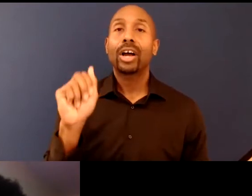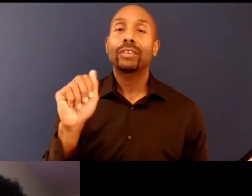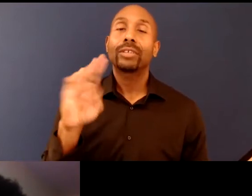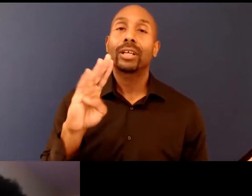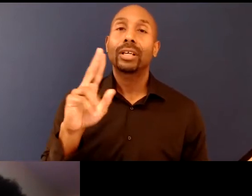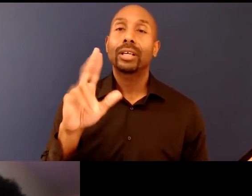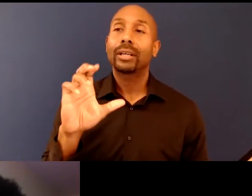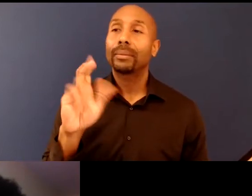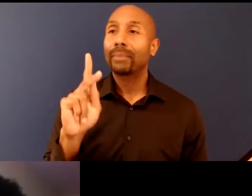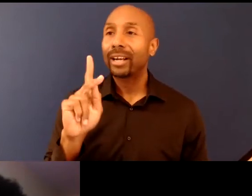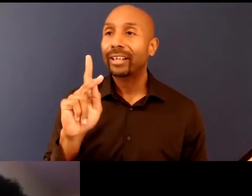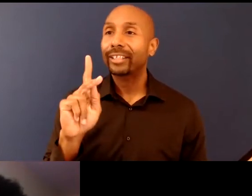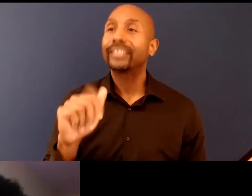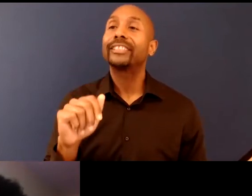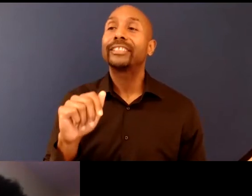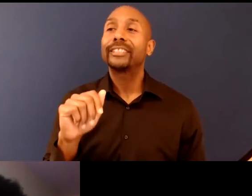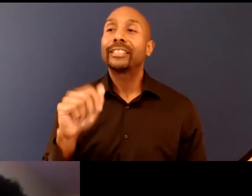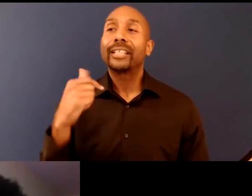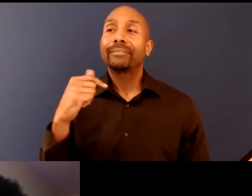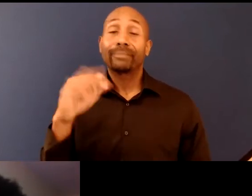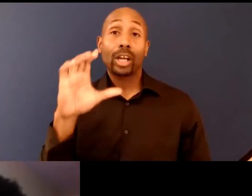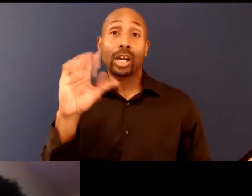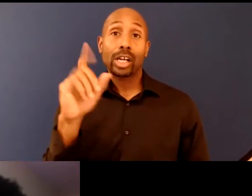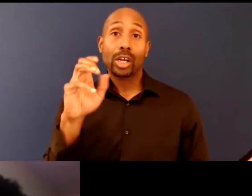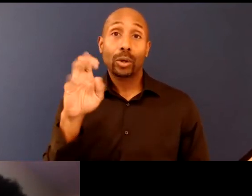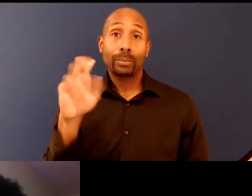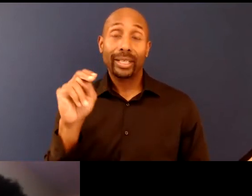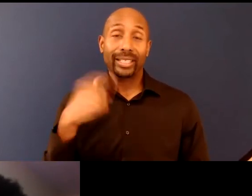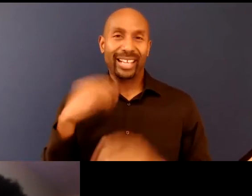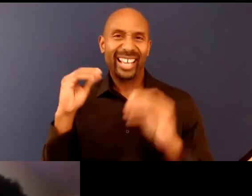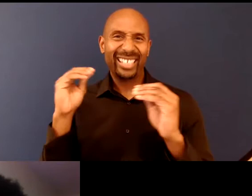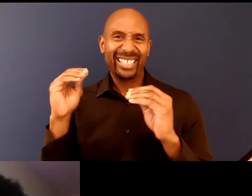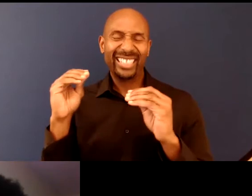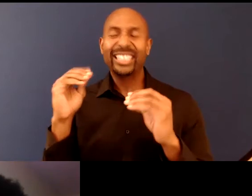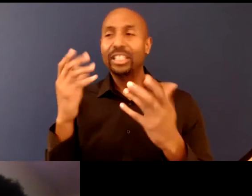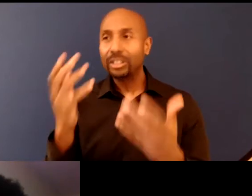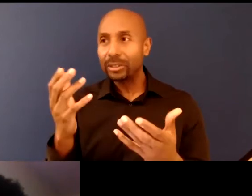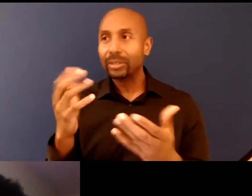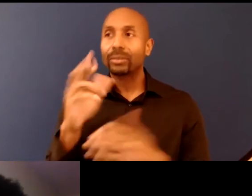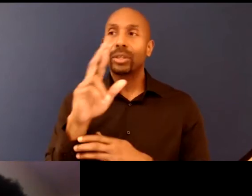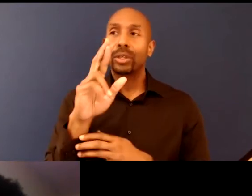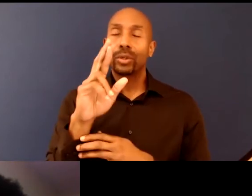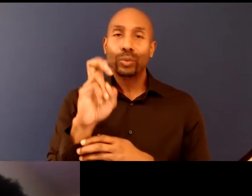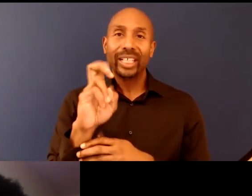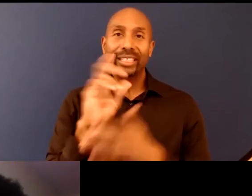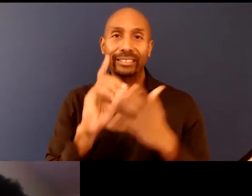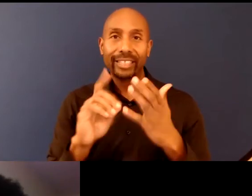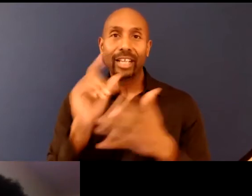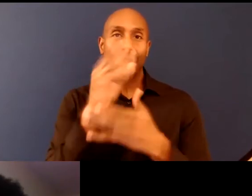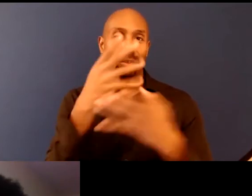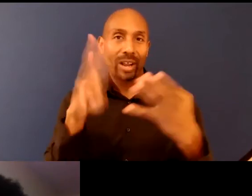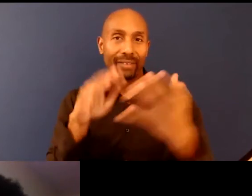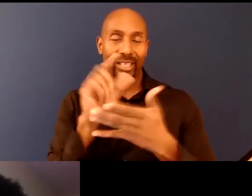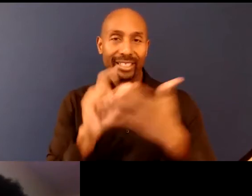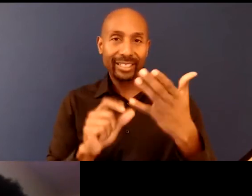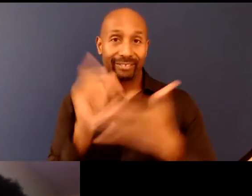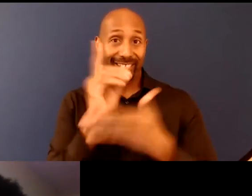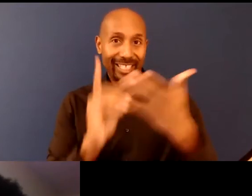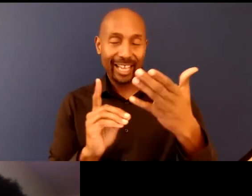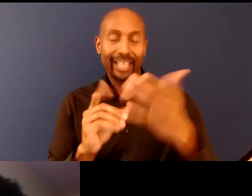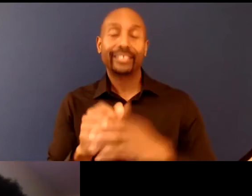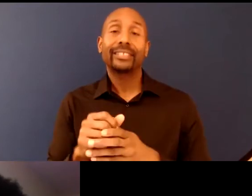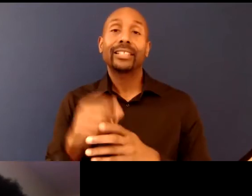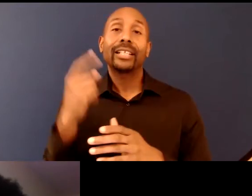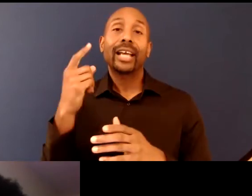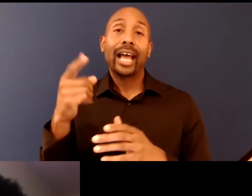Maryland College Park, and I served as director for the Redefinable Challenging Inaccessibility Project. I